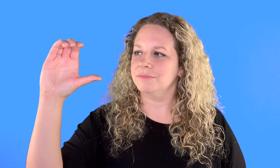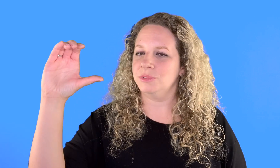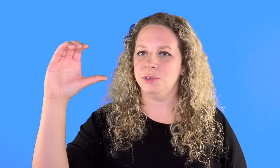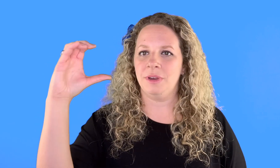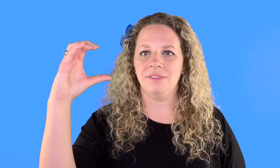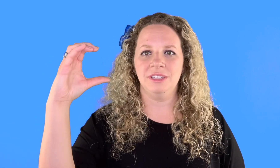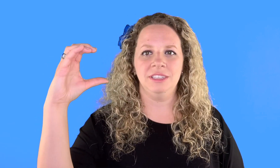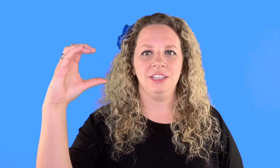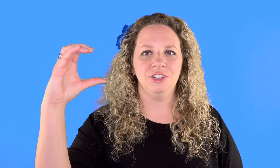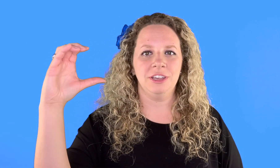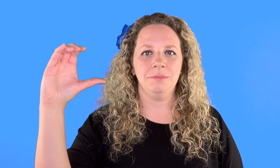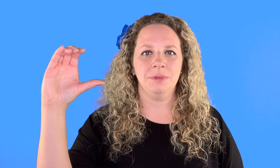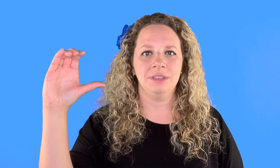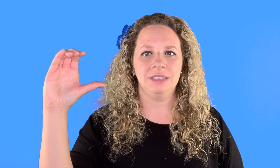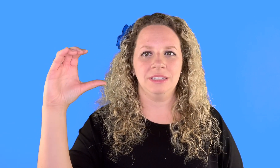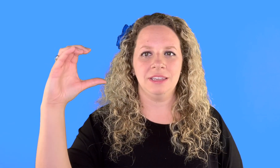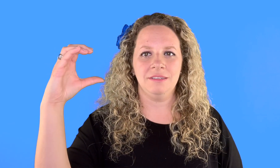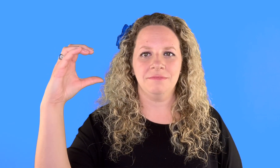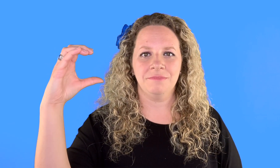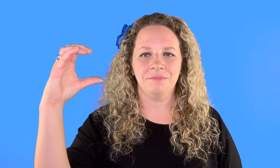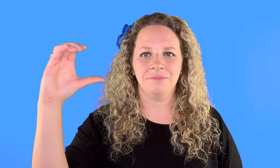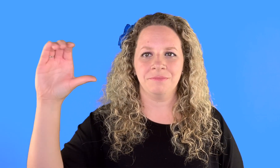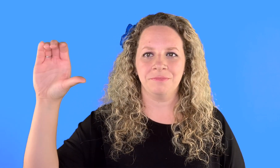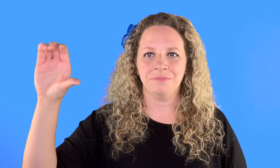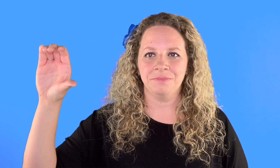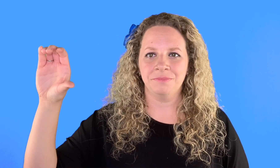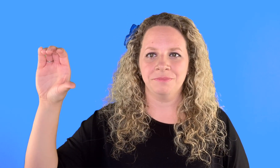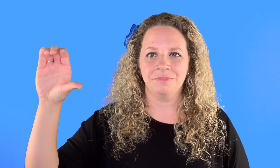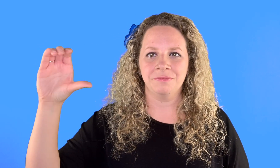So you have the C shape. C.